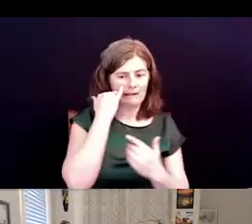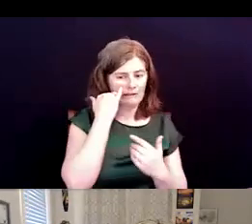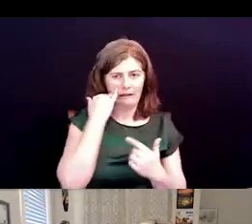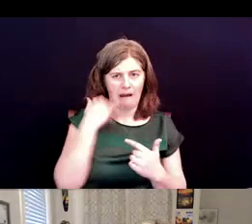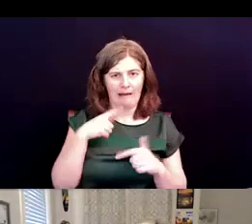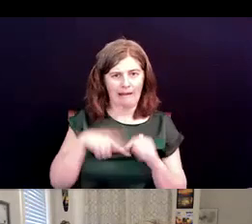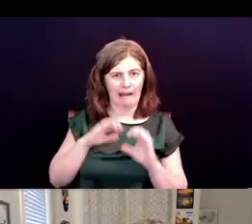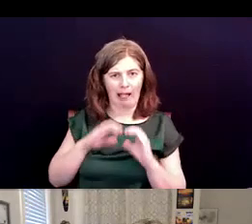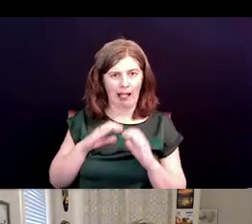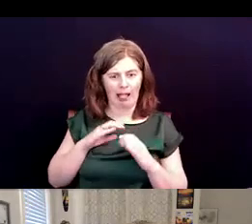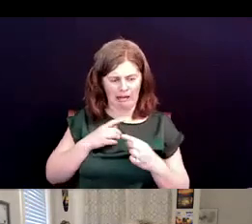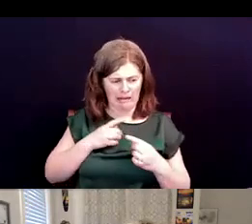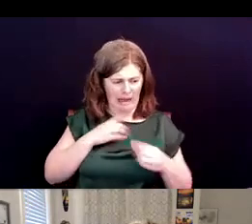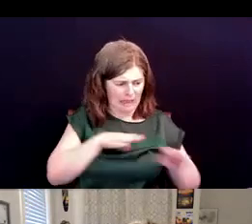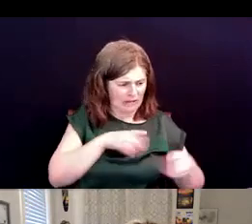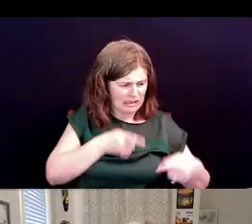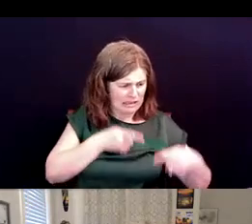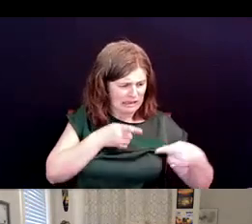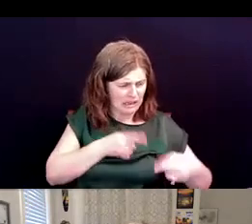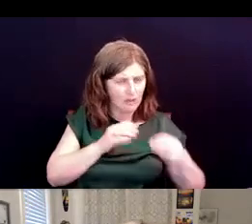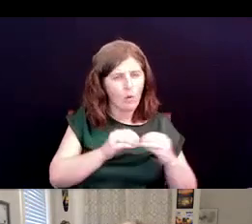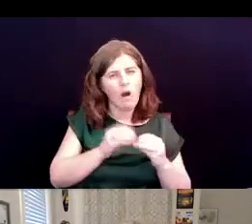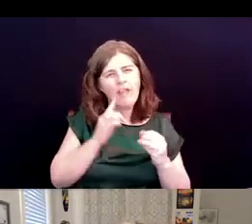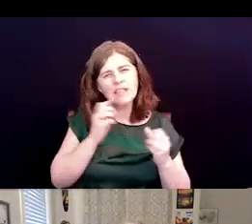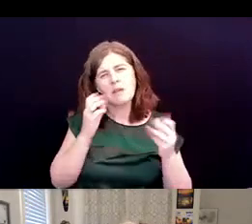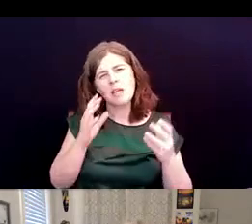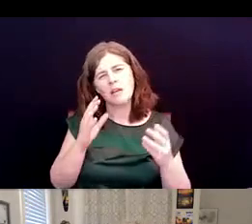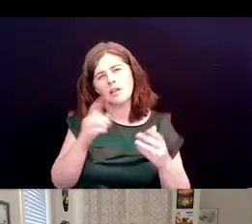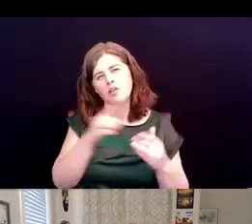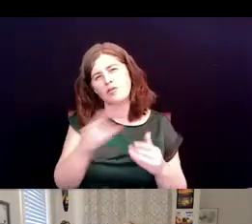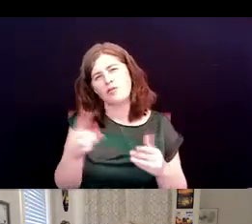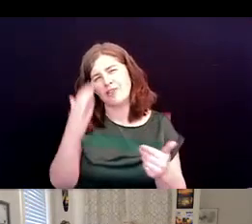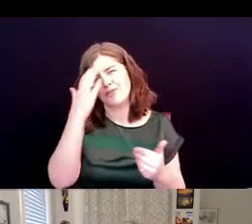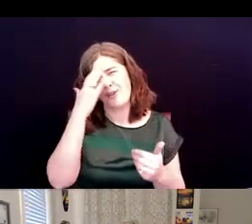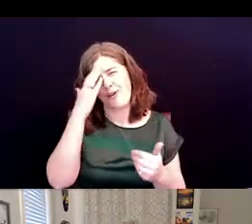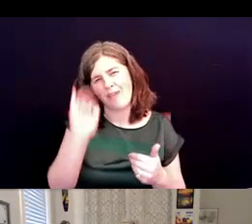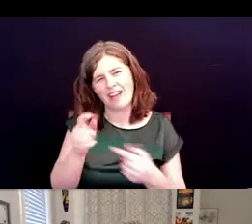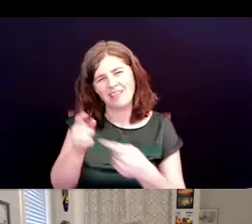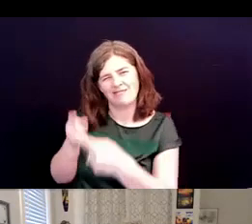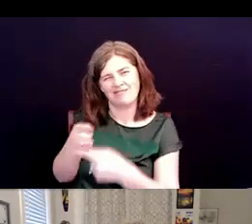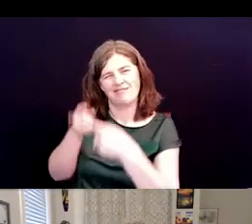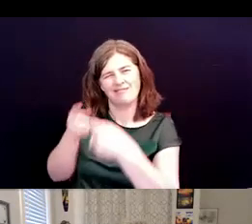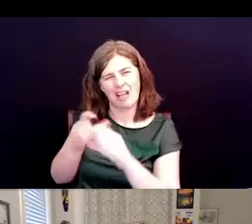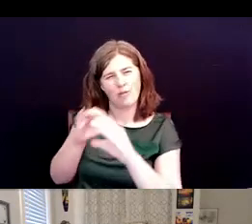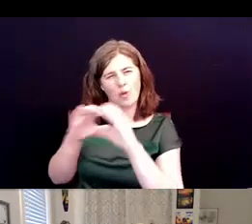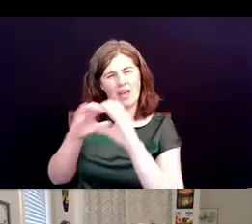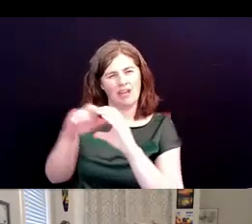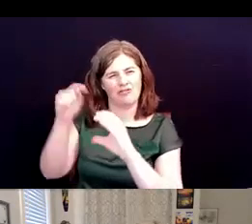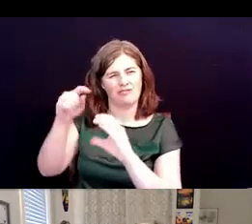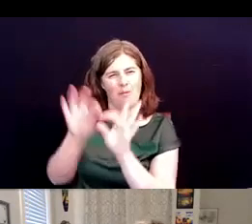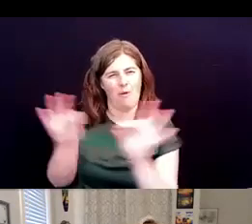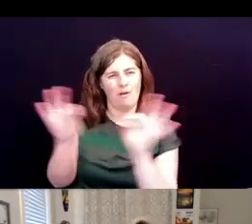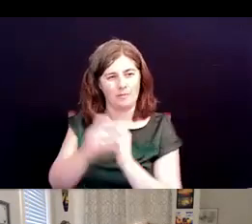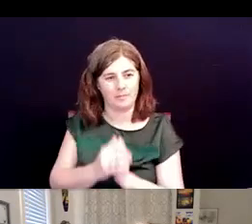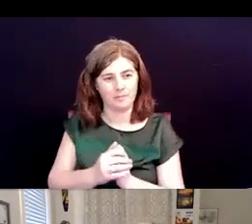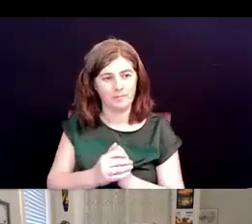communicate. And so that's an important piece, as I know so many of you listening right now do know communication is a really important factor. All right, so let's